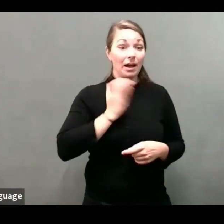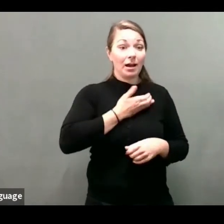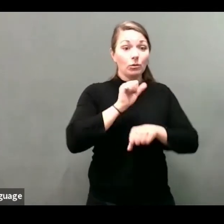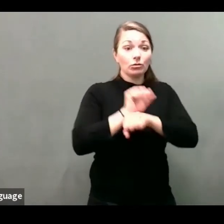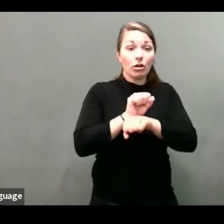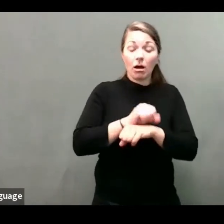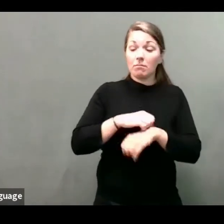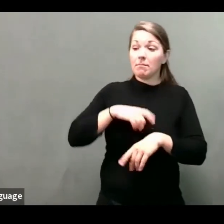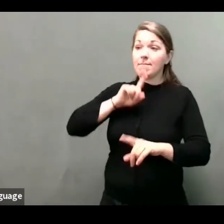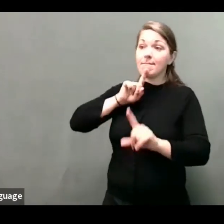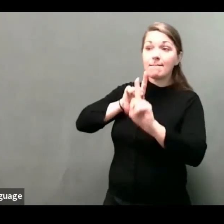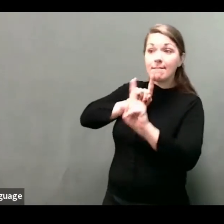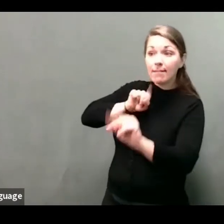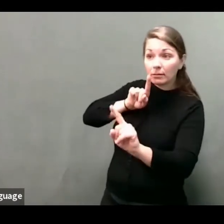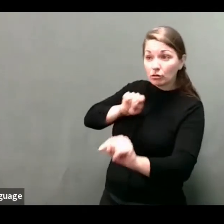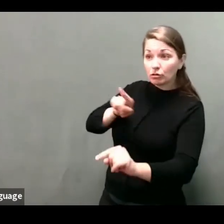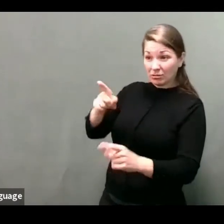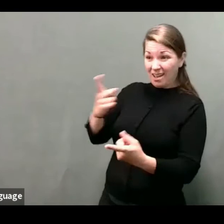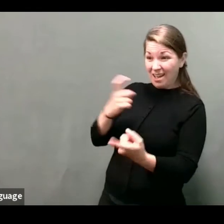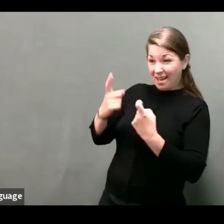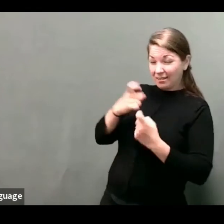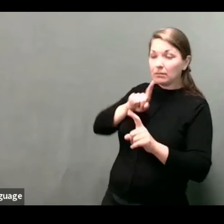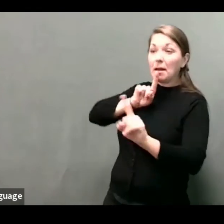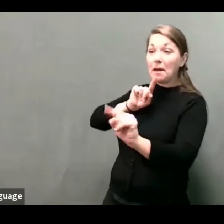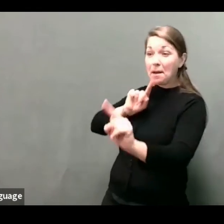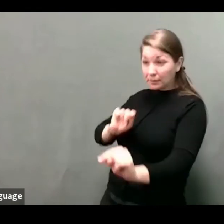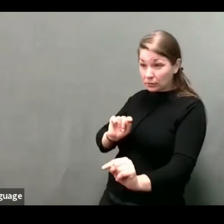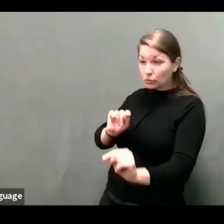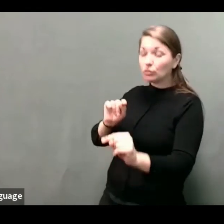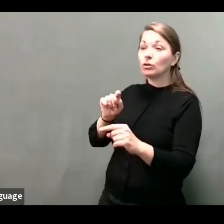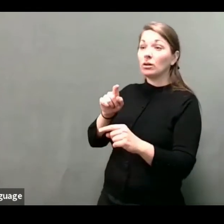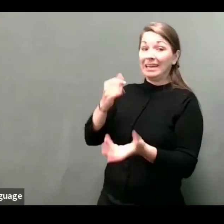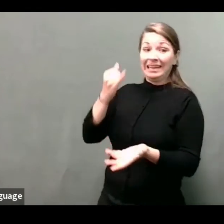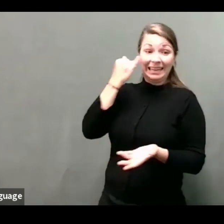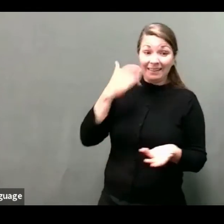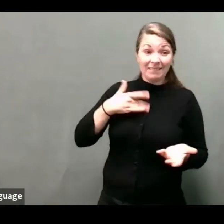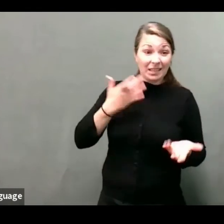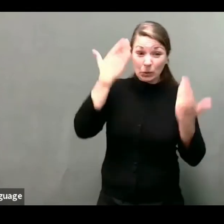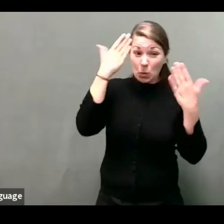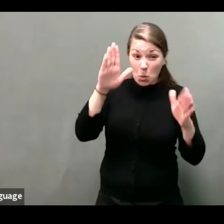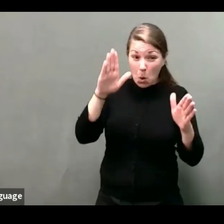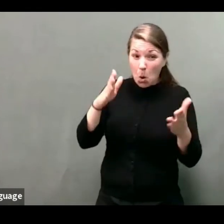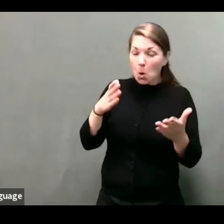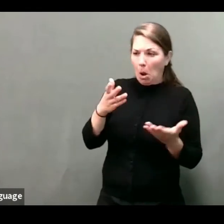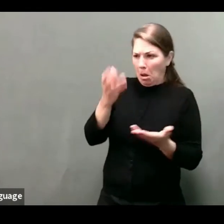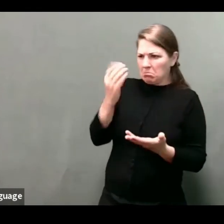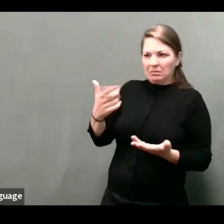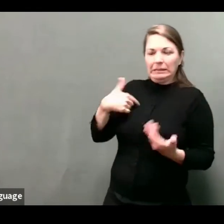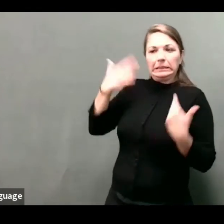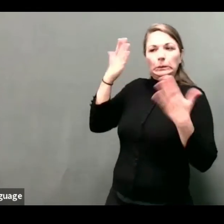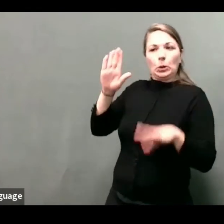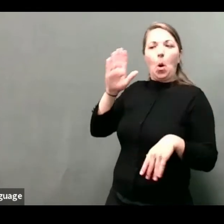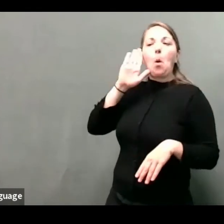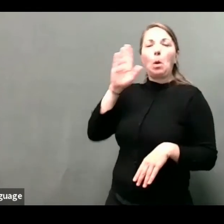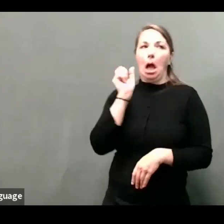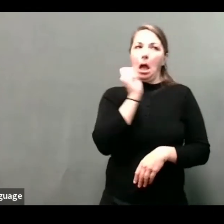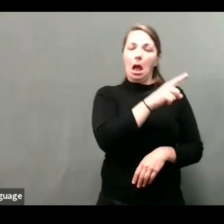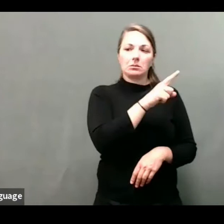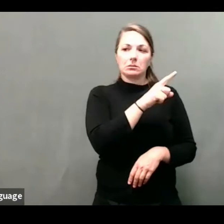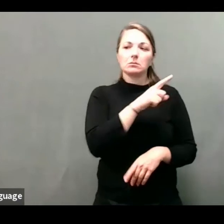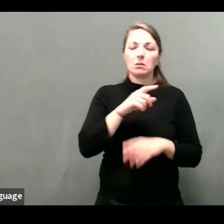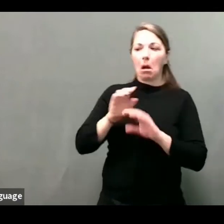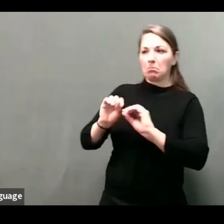with what we don't know, and to make sure that things feel clear to the survivor. And then the